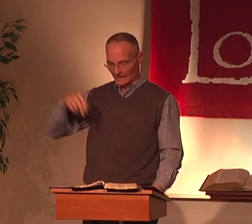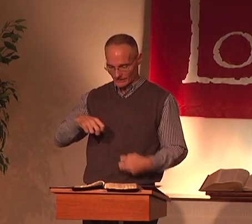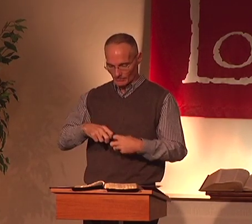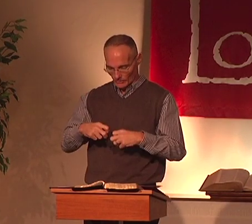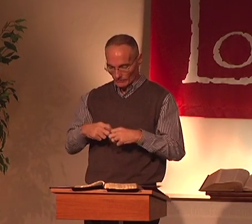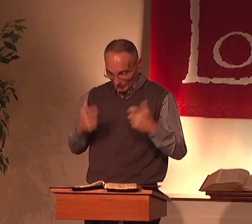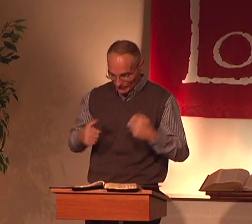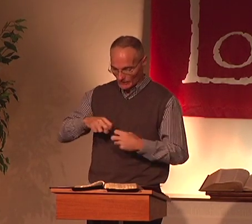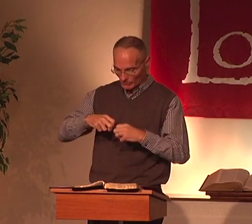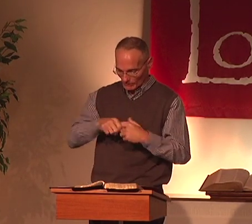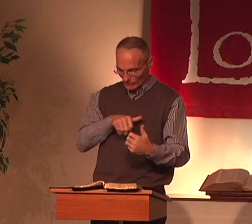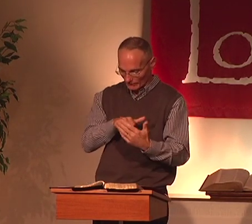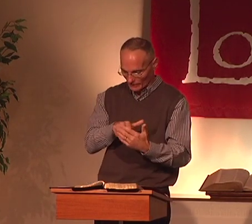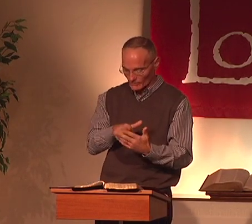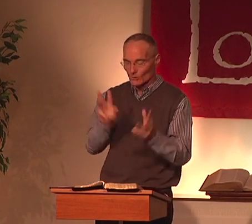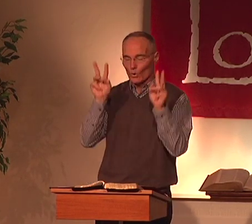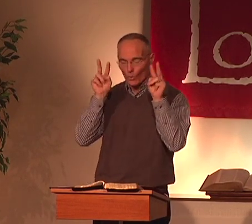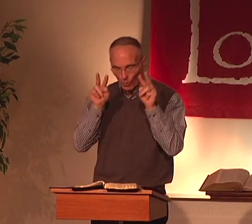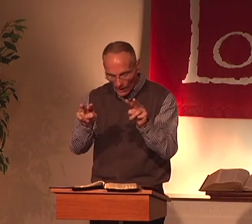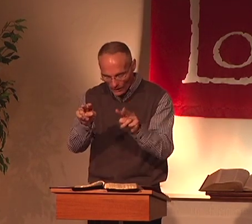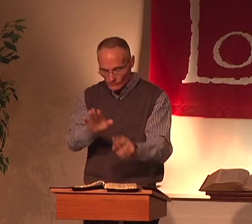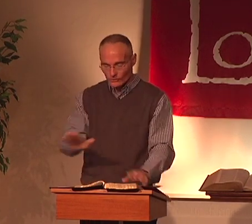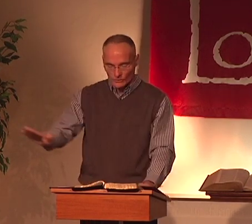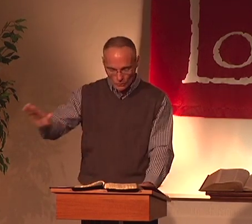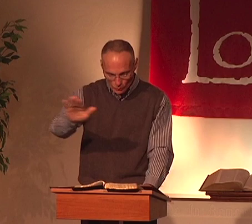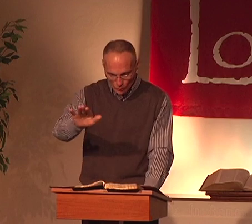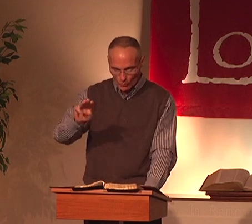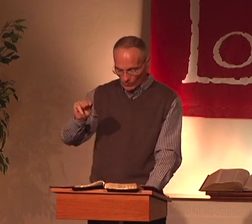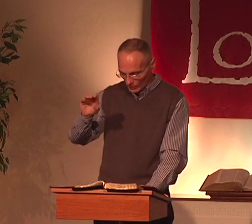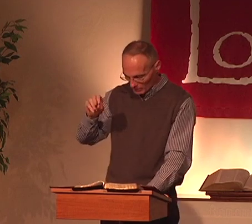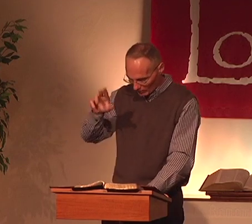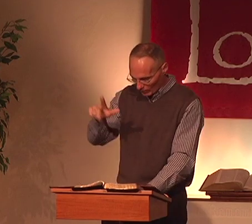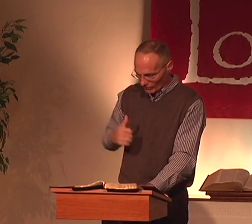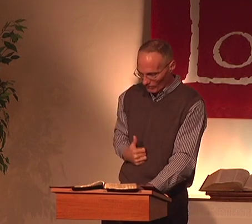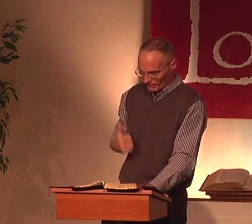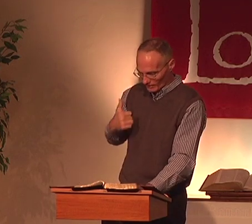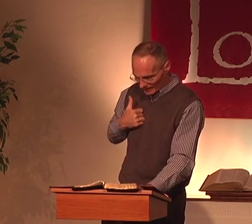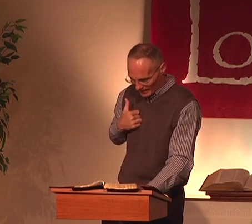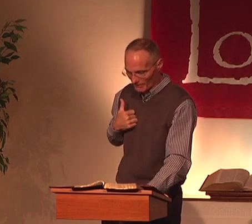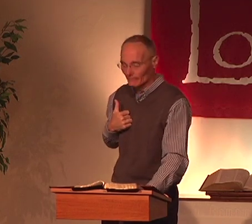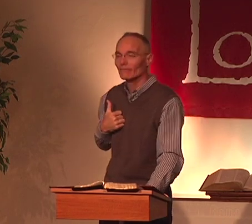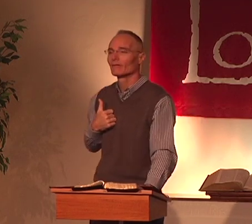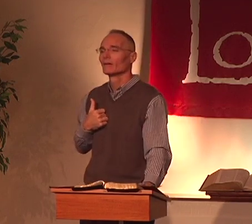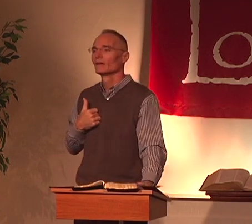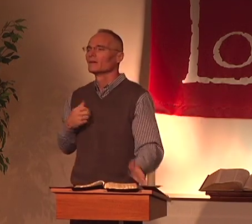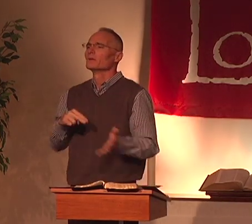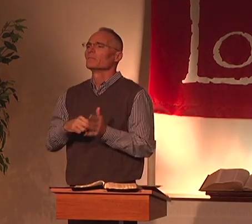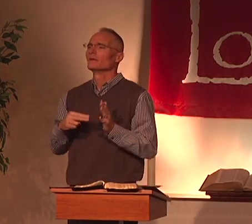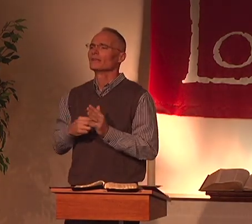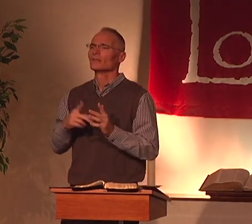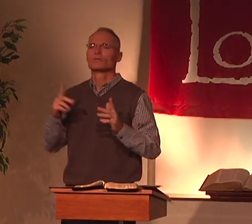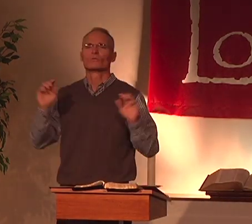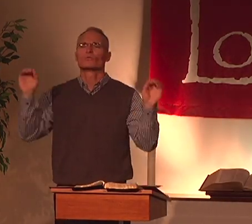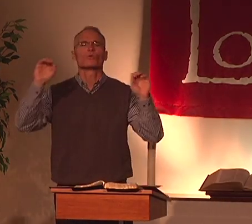That's the problem That's the biggest problem We face So watch Your moral lives Meaning